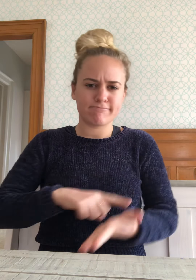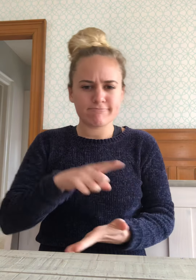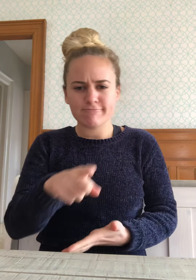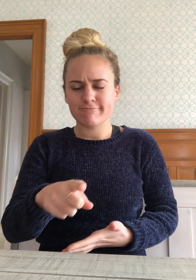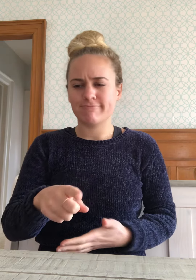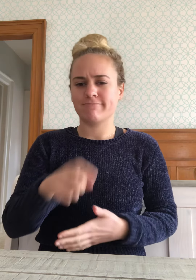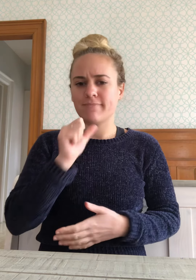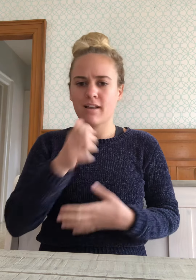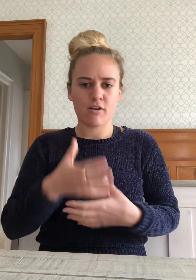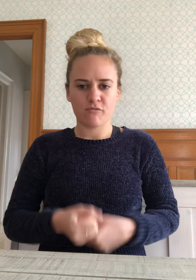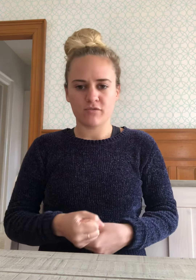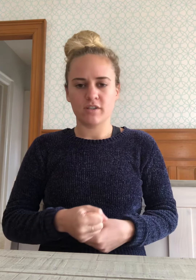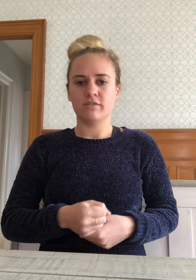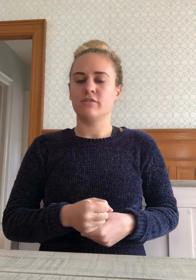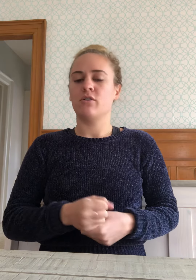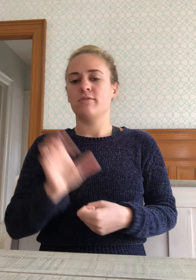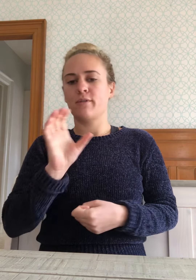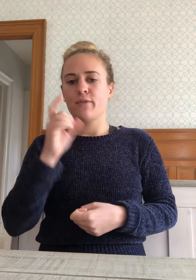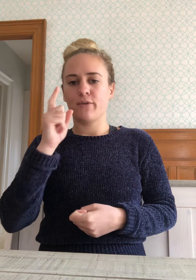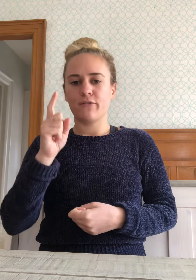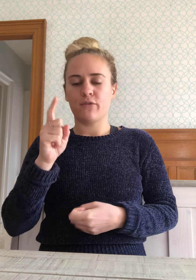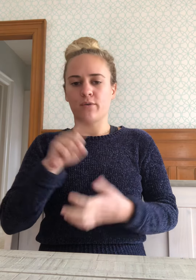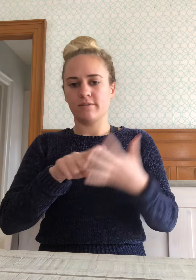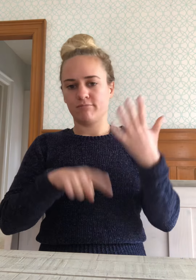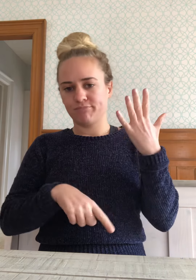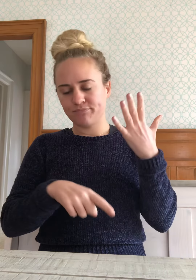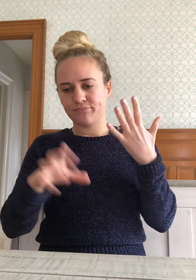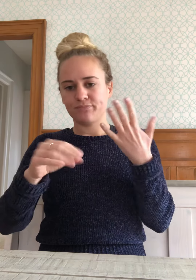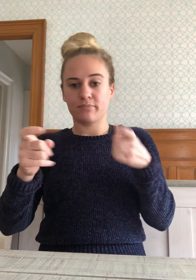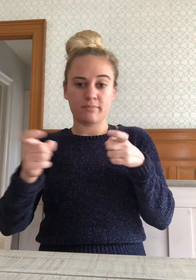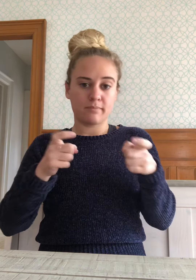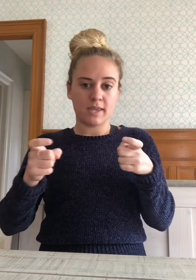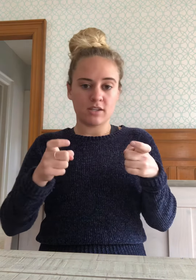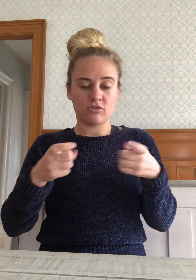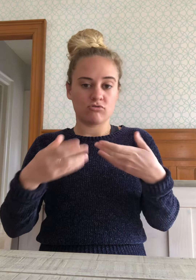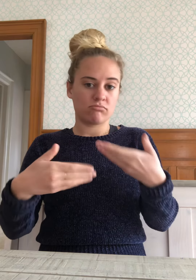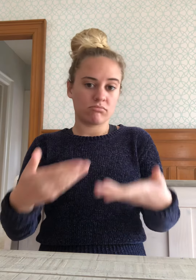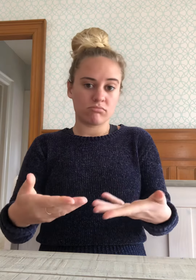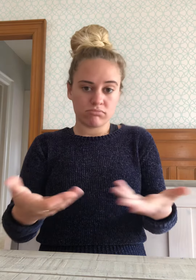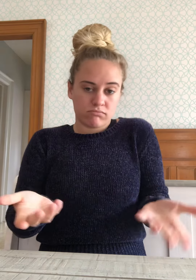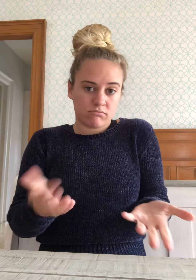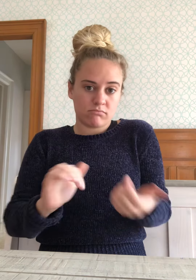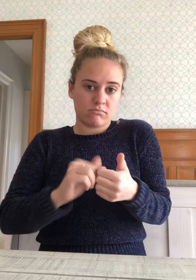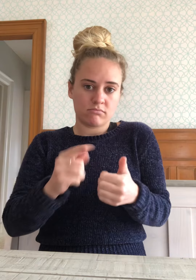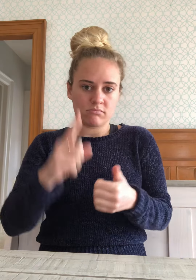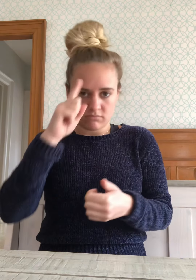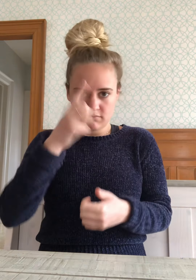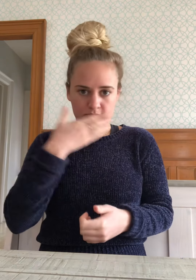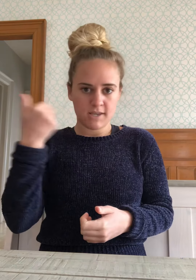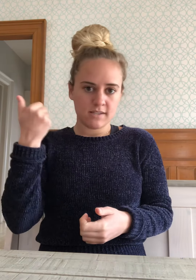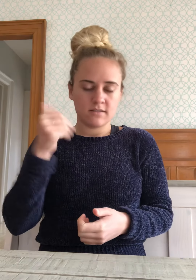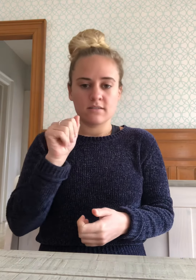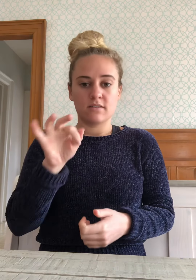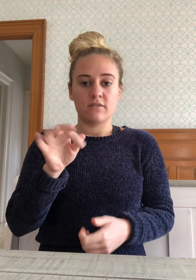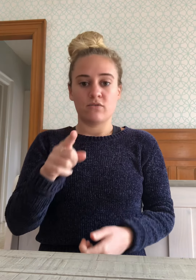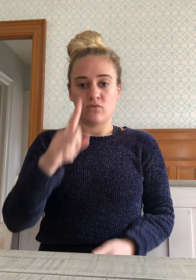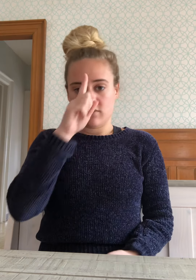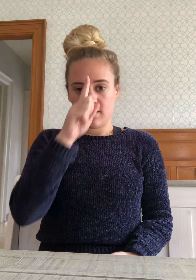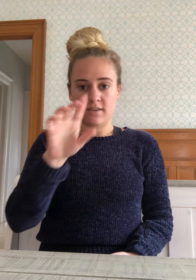So look for all those hints and manage as you see fit. And if you feel like the case has got too many red